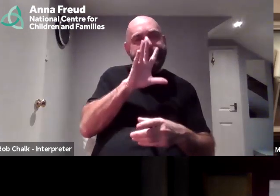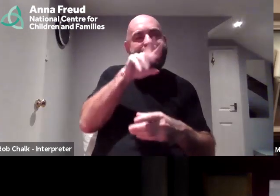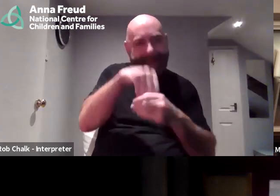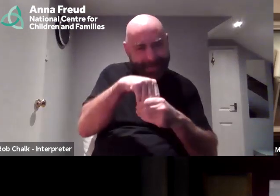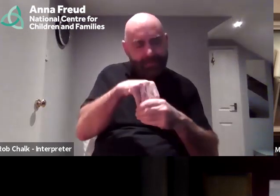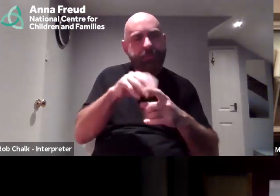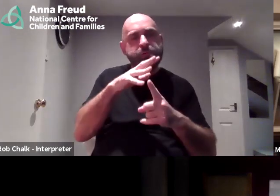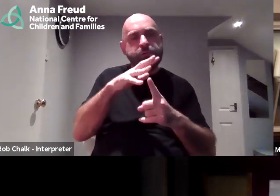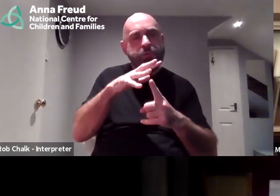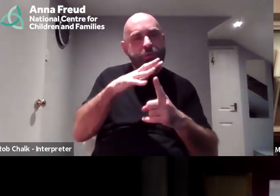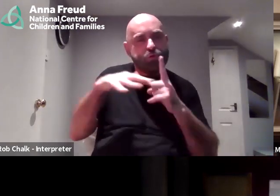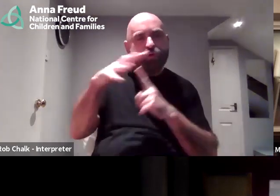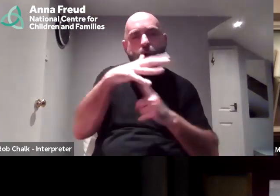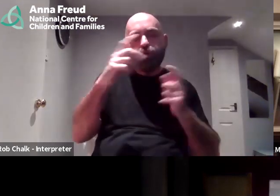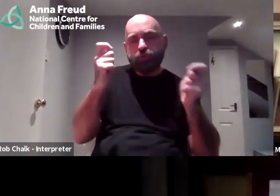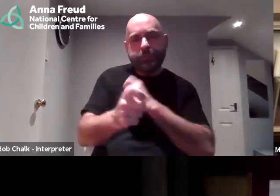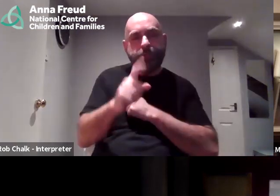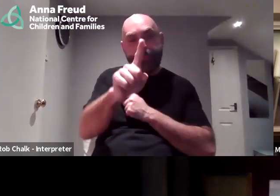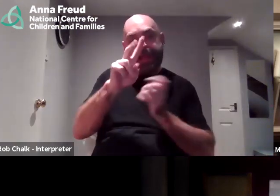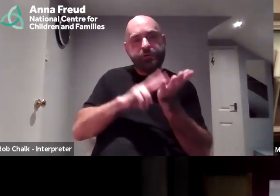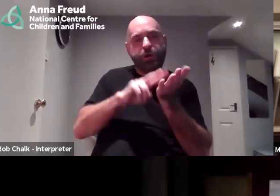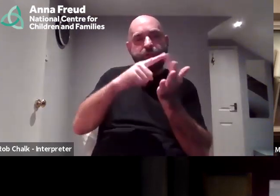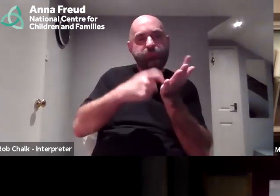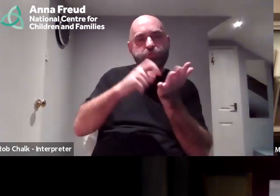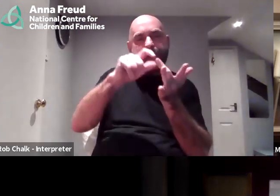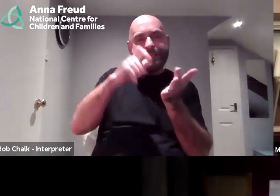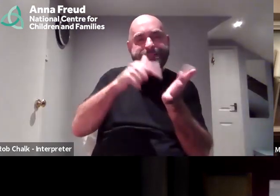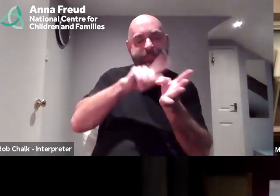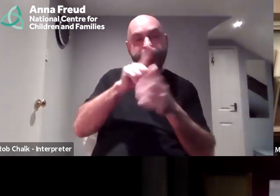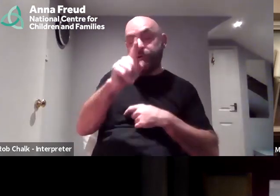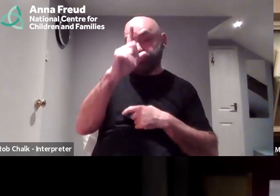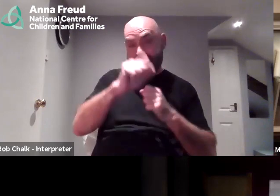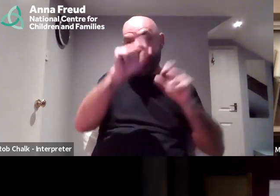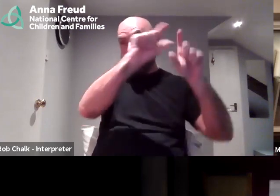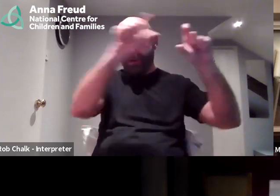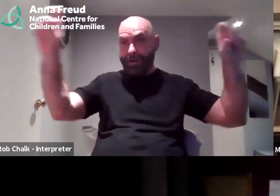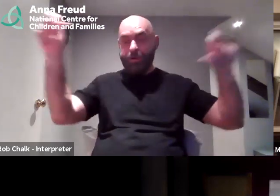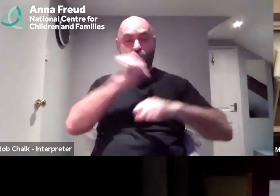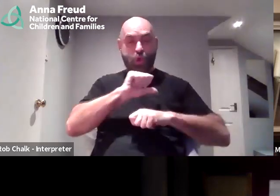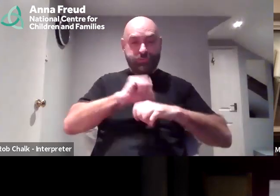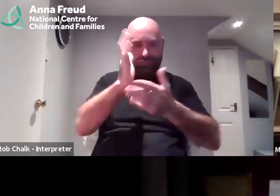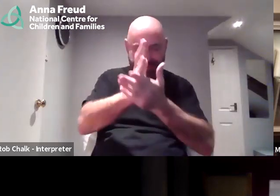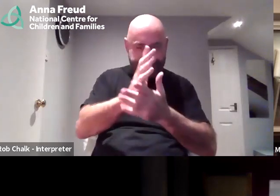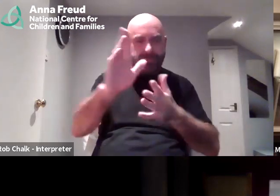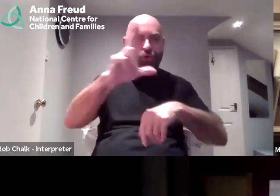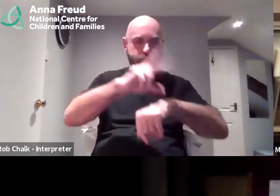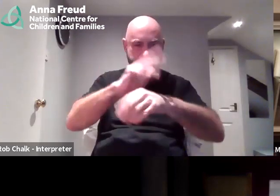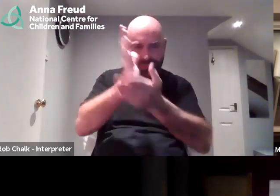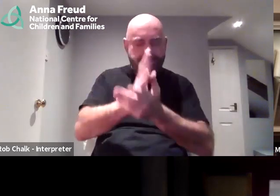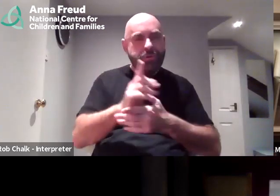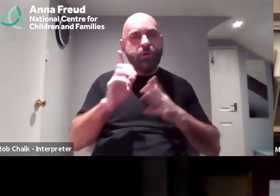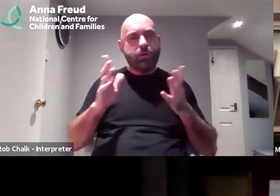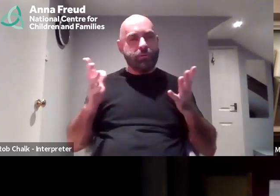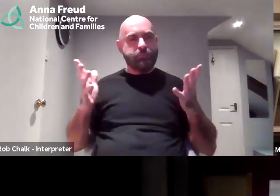change, and just go back to the veracity index. Think how trusted nurses and doctors are. And there's probably no